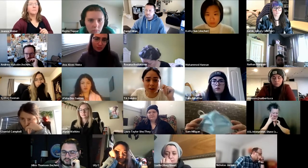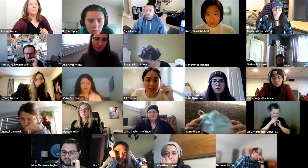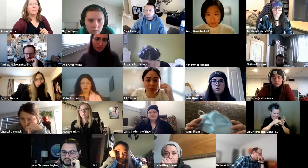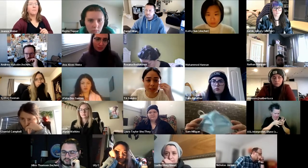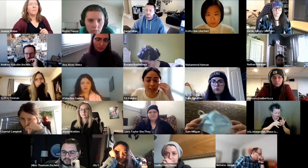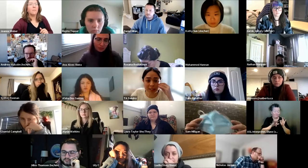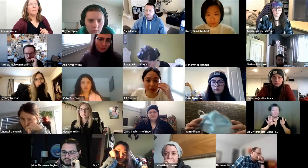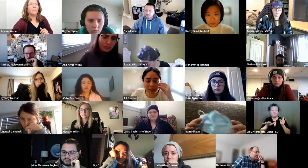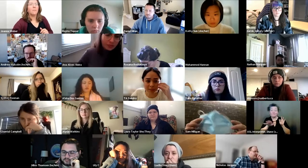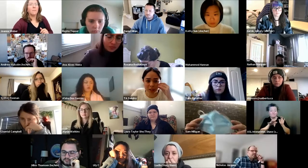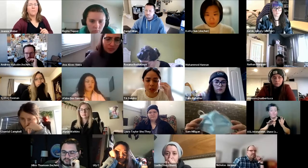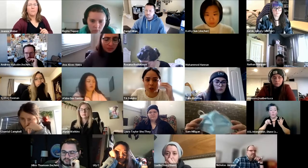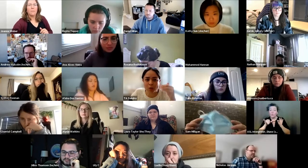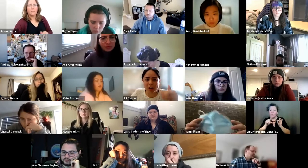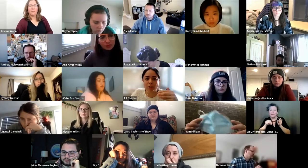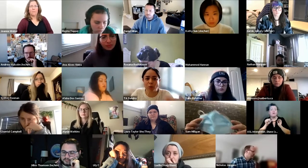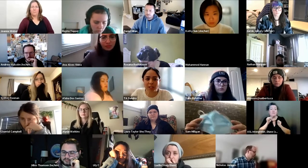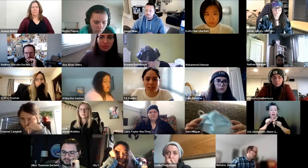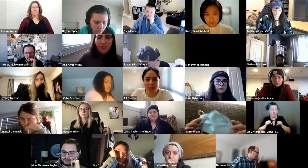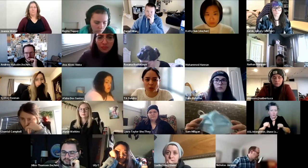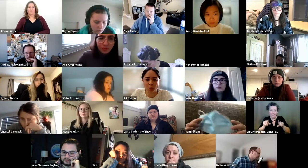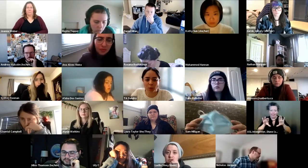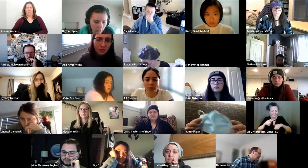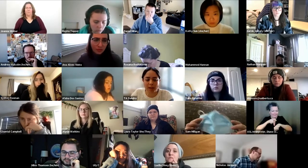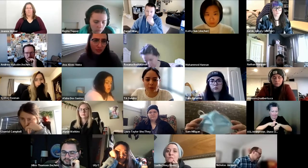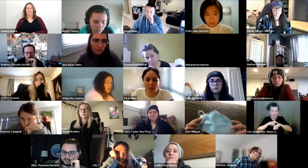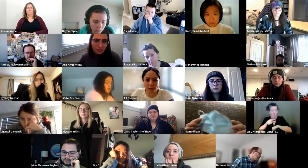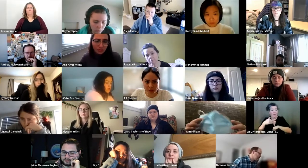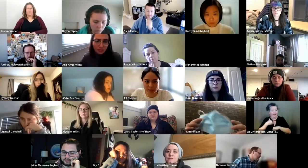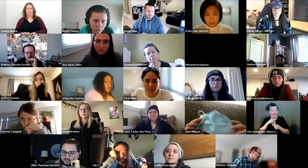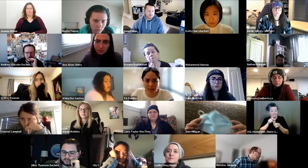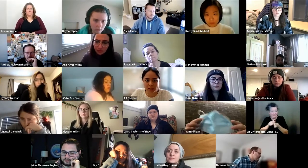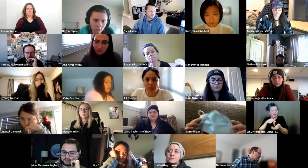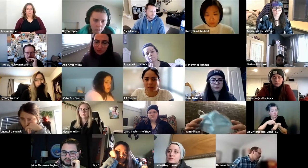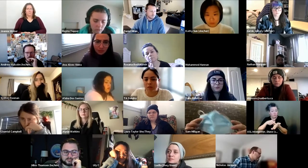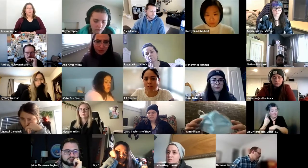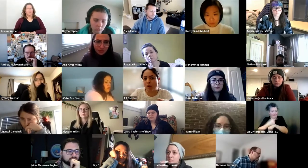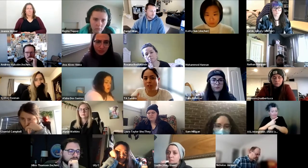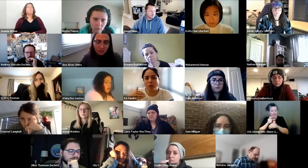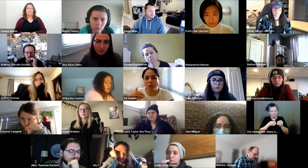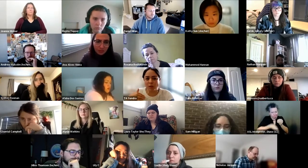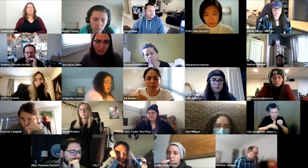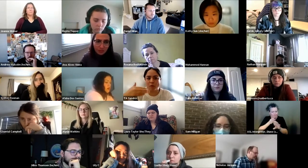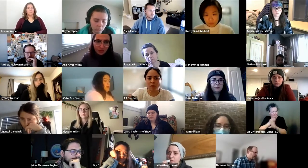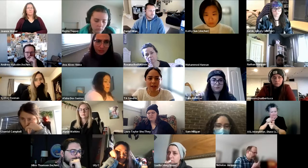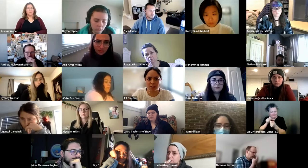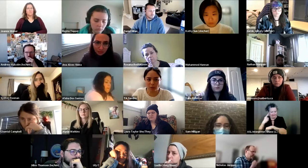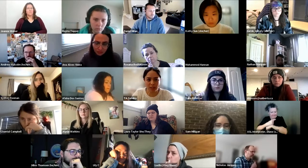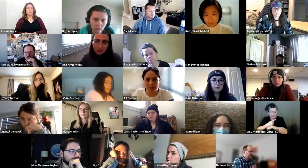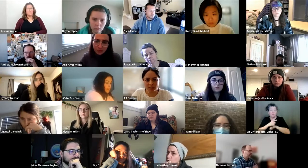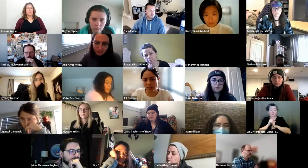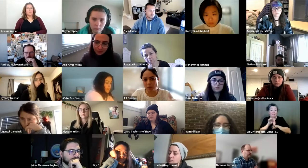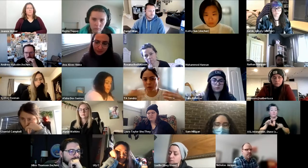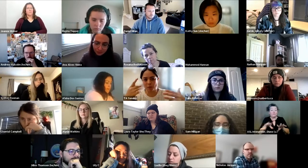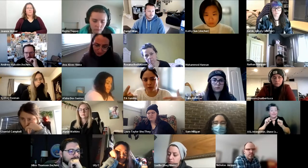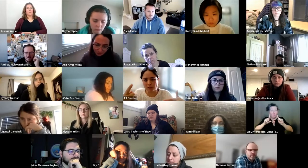quizzes are not during class time. You have a due date to answer the quiz. So as long as you do it before that due